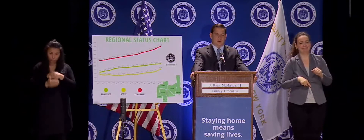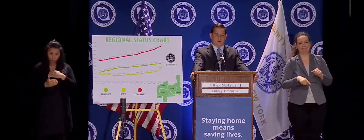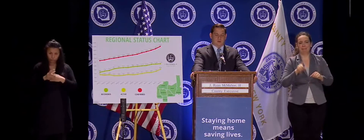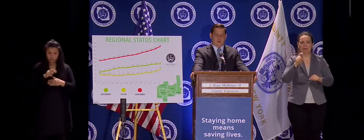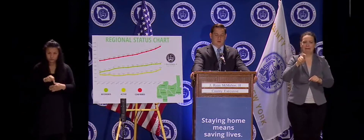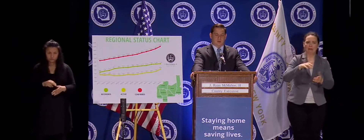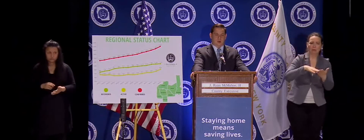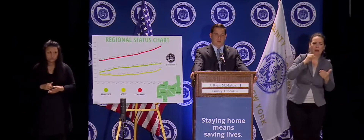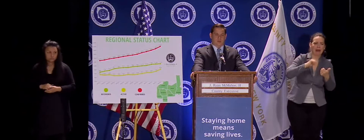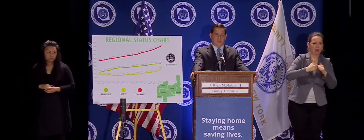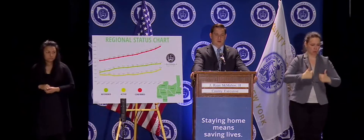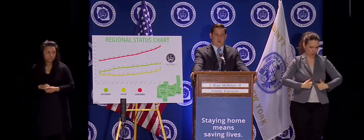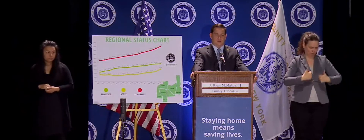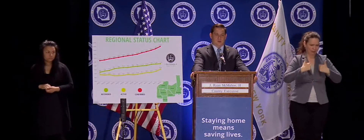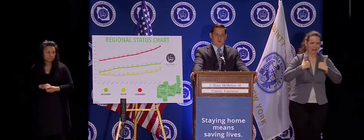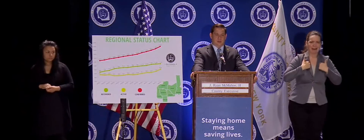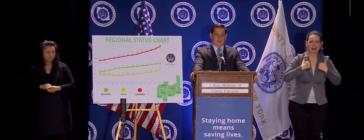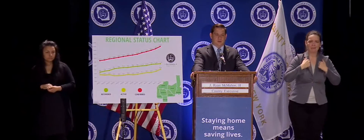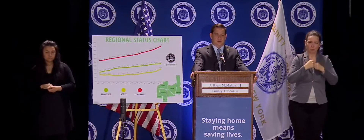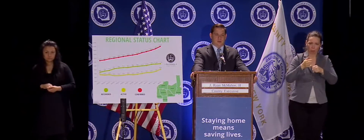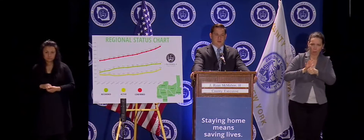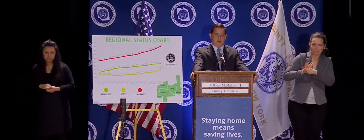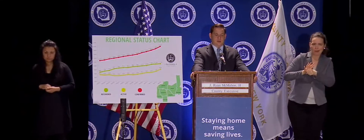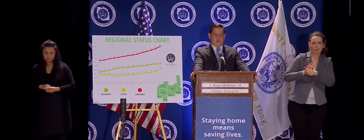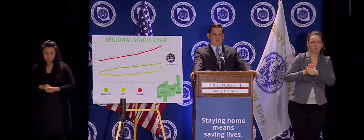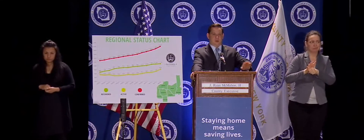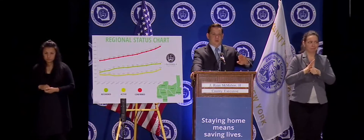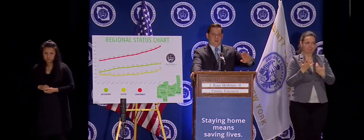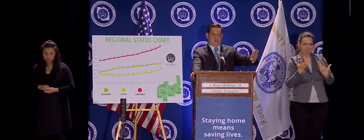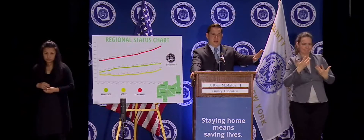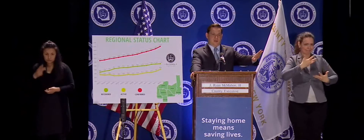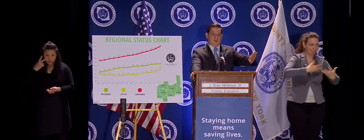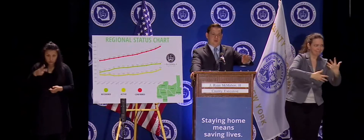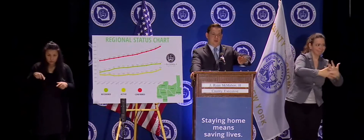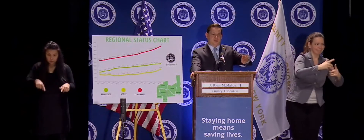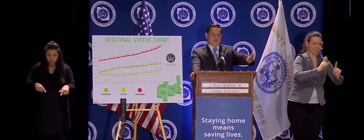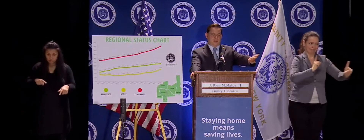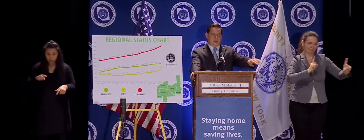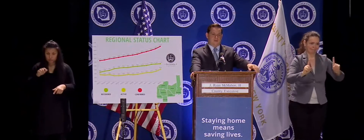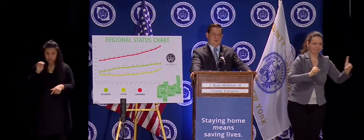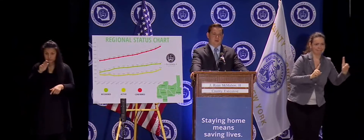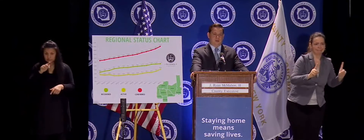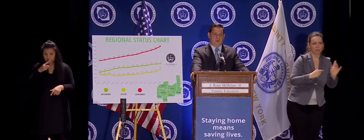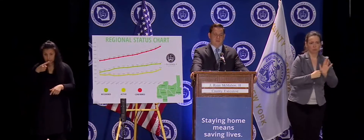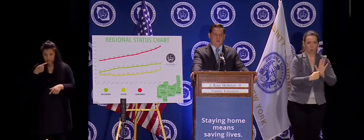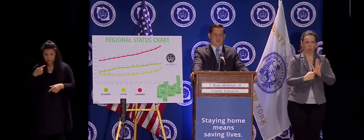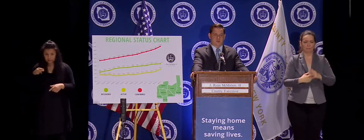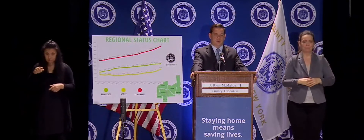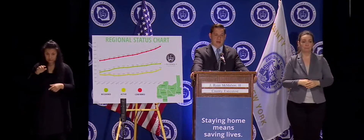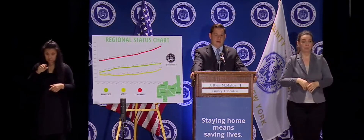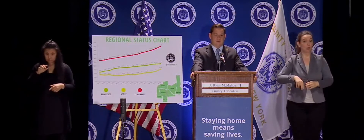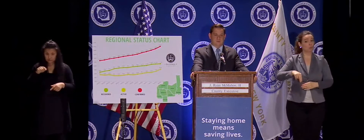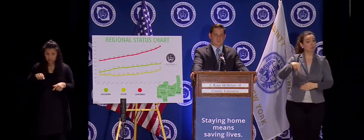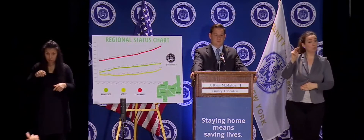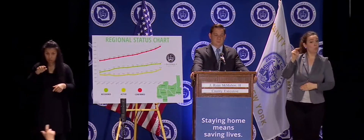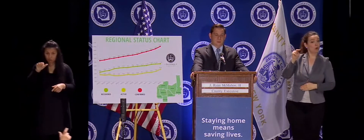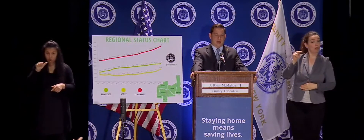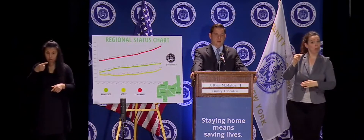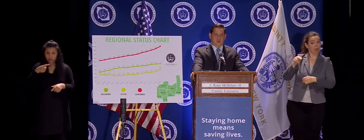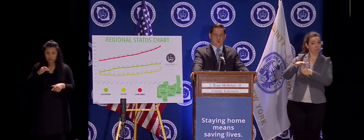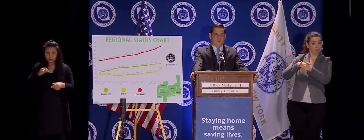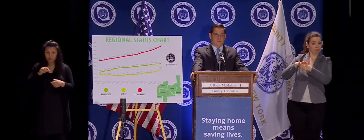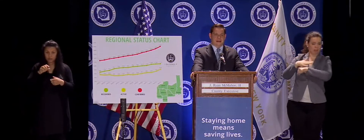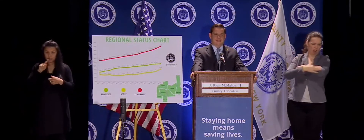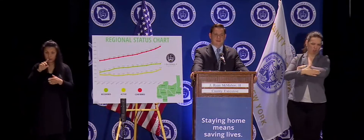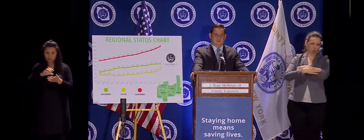look at our region across New York State, and you take the North Country out, the North Country doesn't have the population we have. How